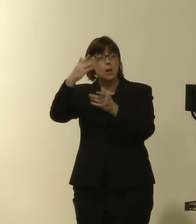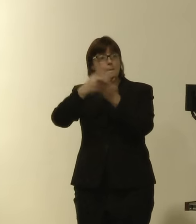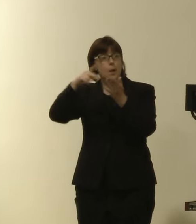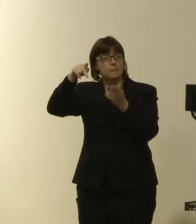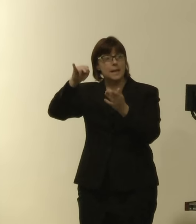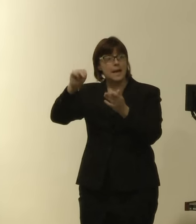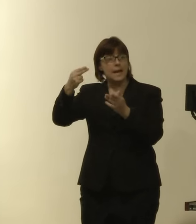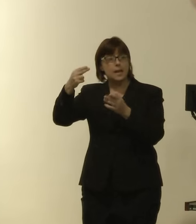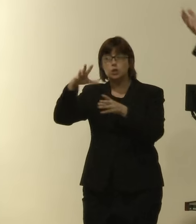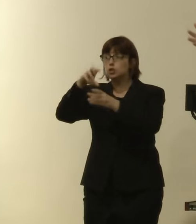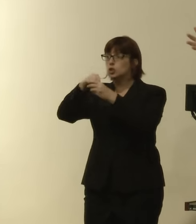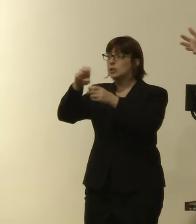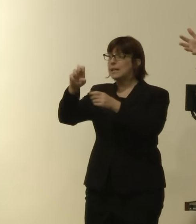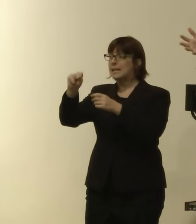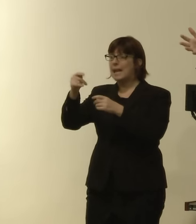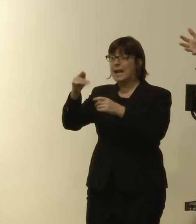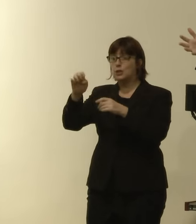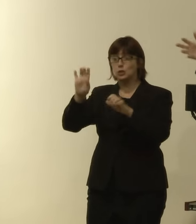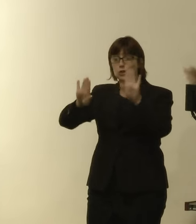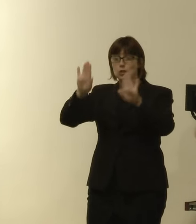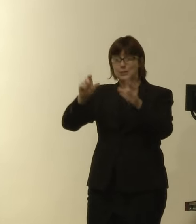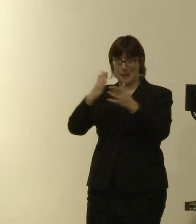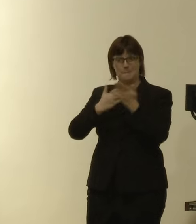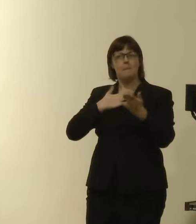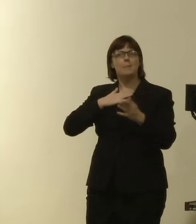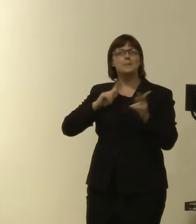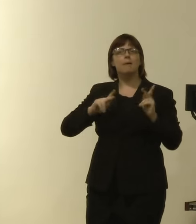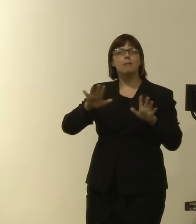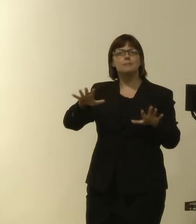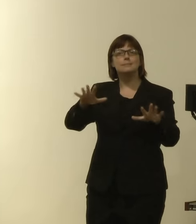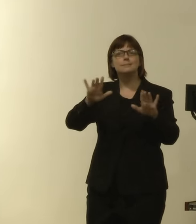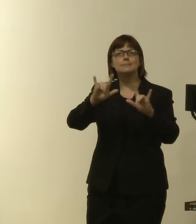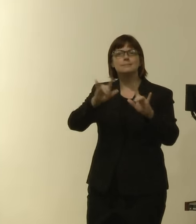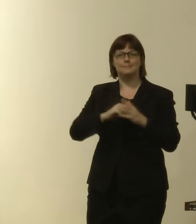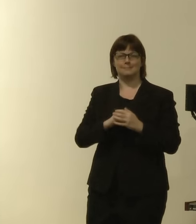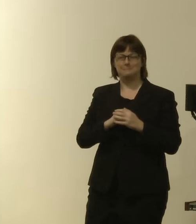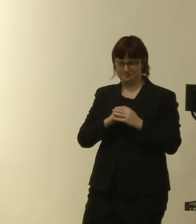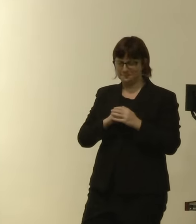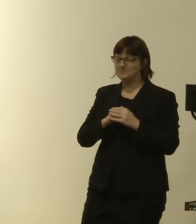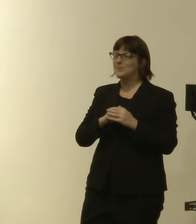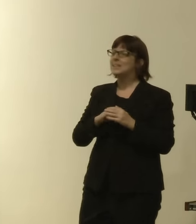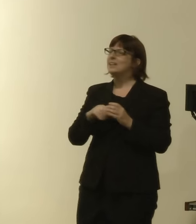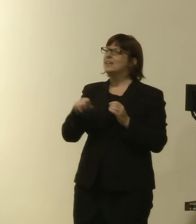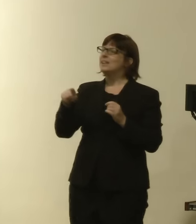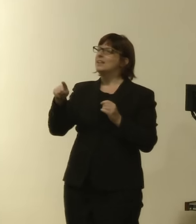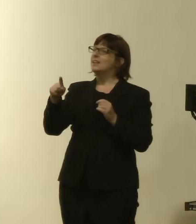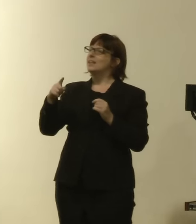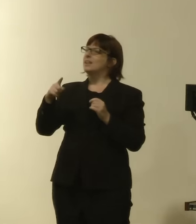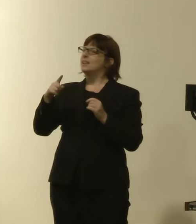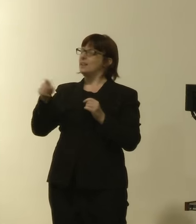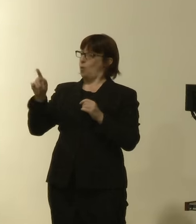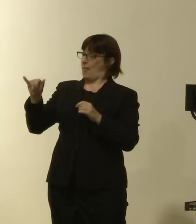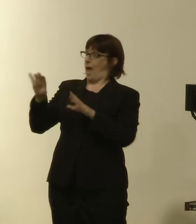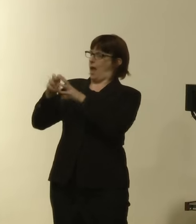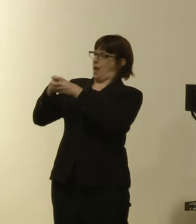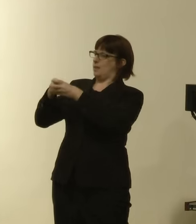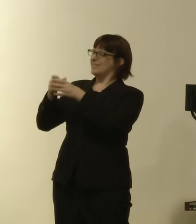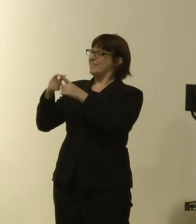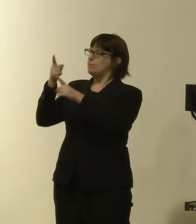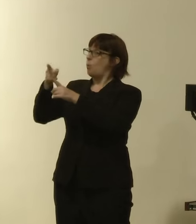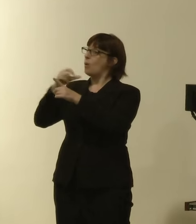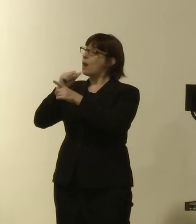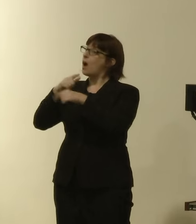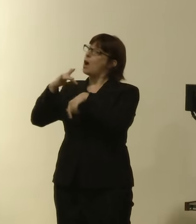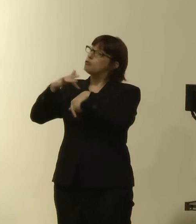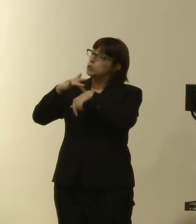PIH Engage? My people. So, I mean, this is not just about mobilizing